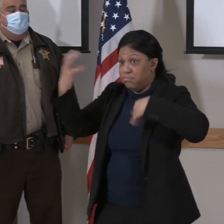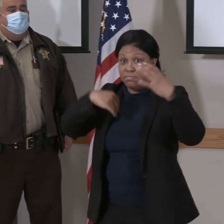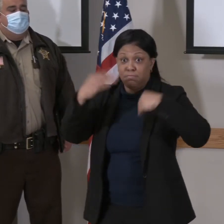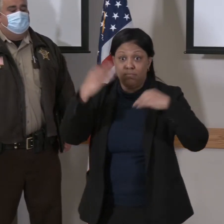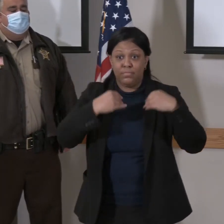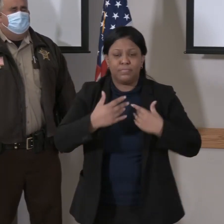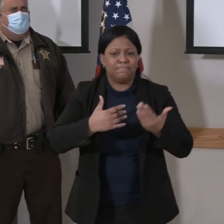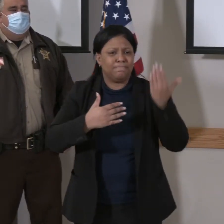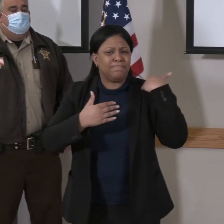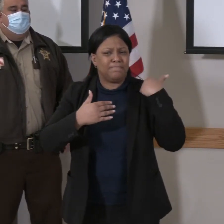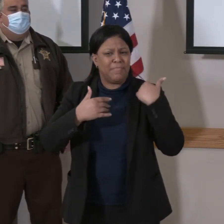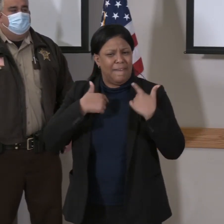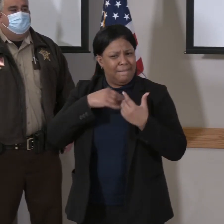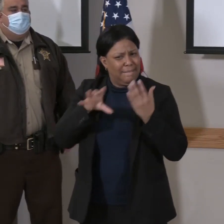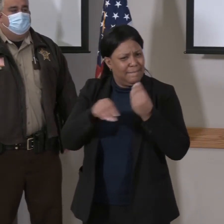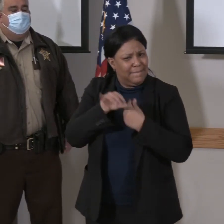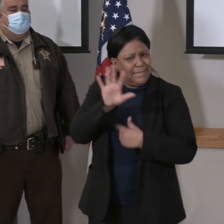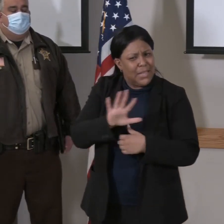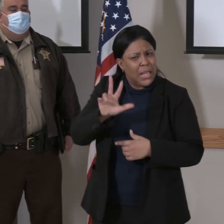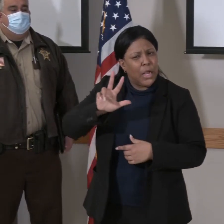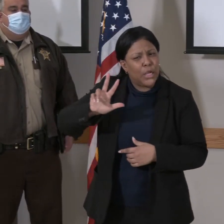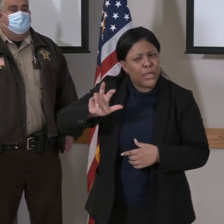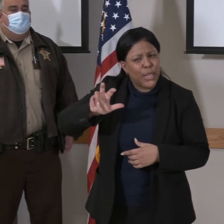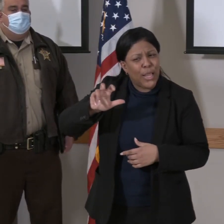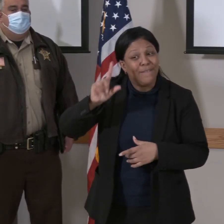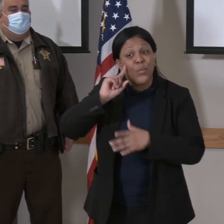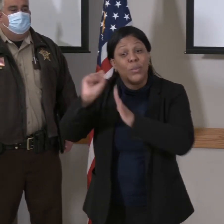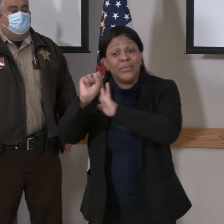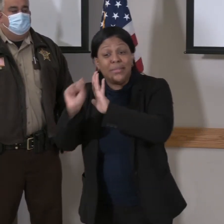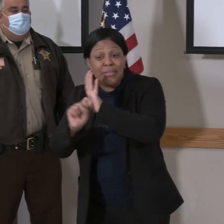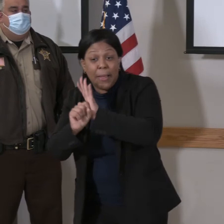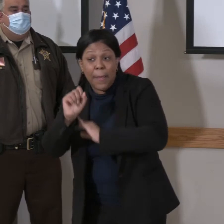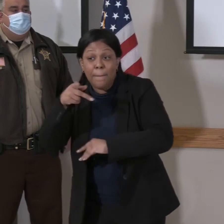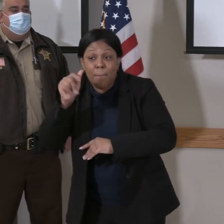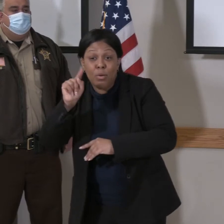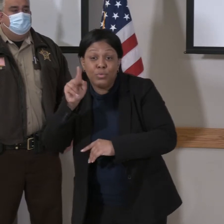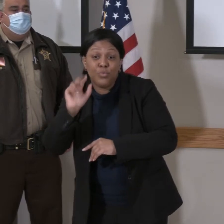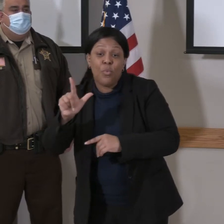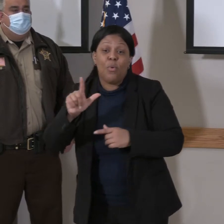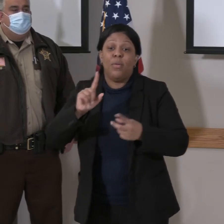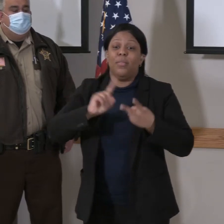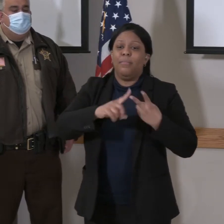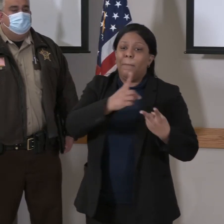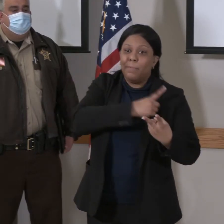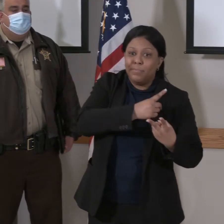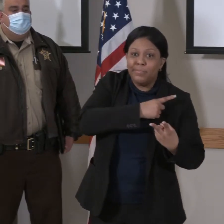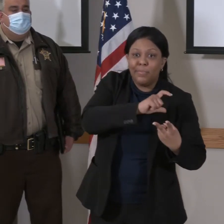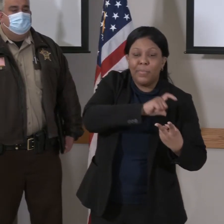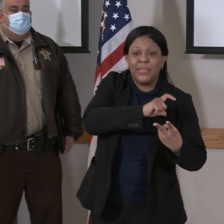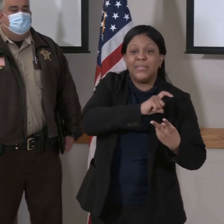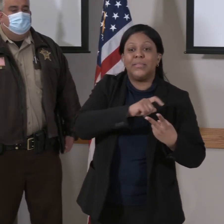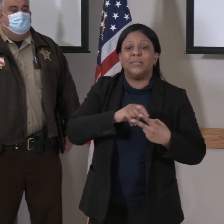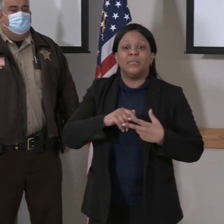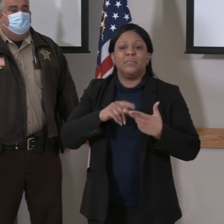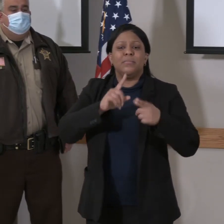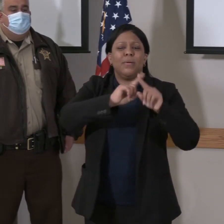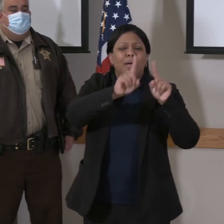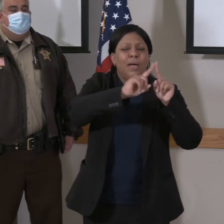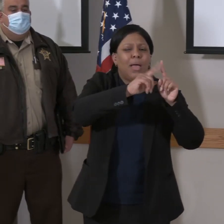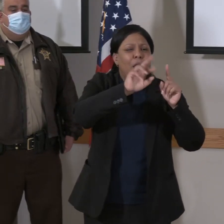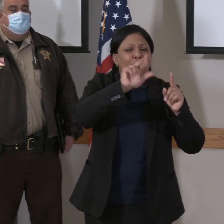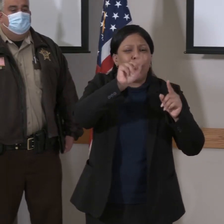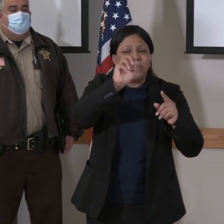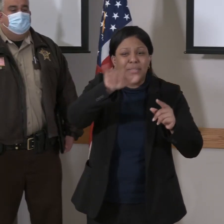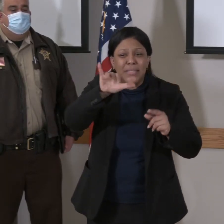St. Paul's complement, in addition to the State Patrol, in addition to Minneapolis, in addition to Hennepin County and Ramsey County, that have now said that they're